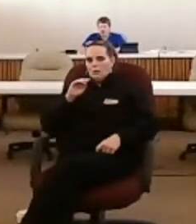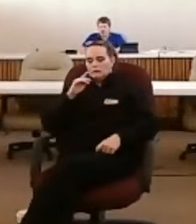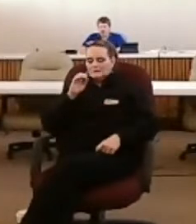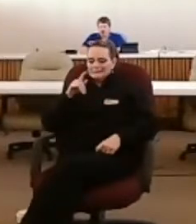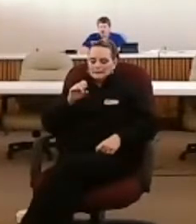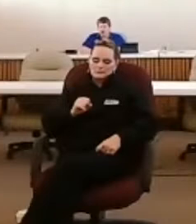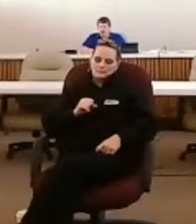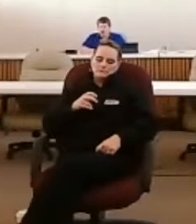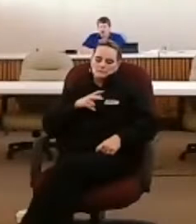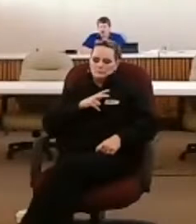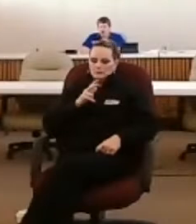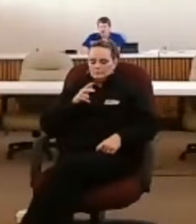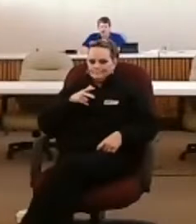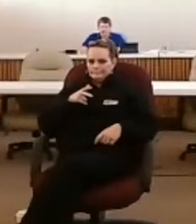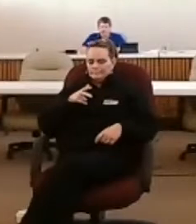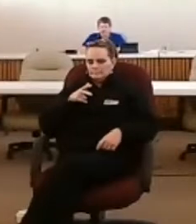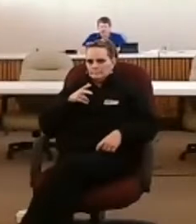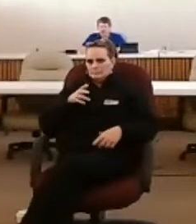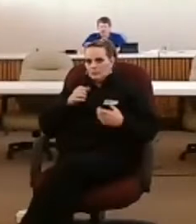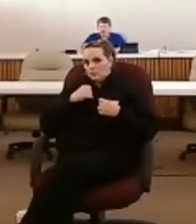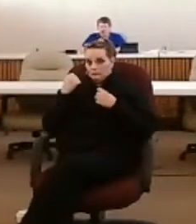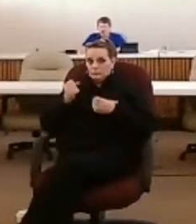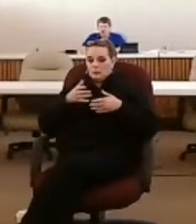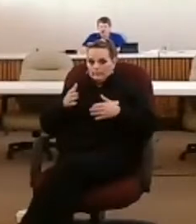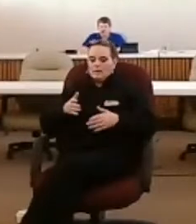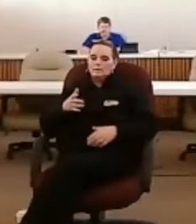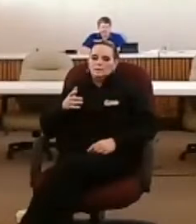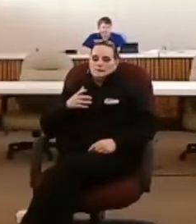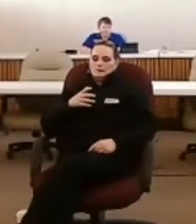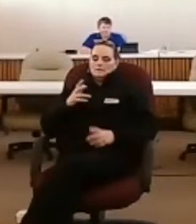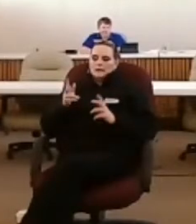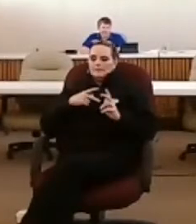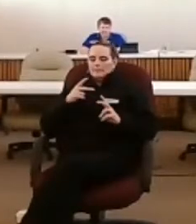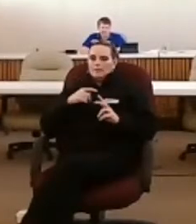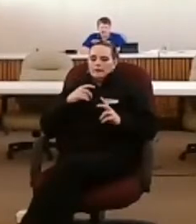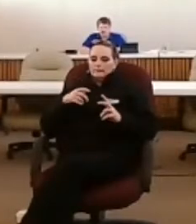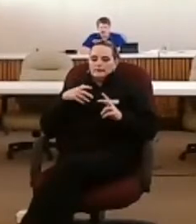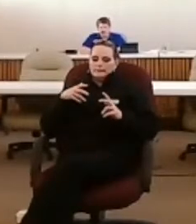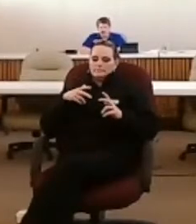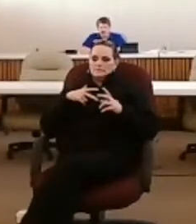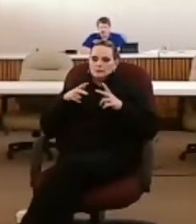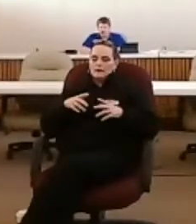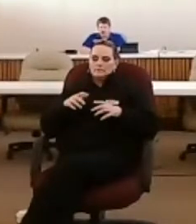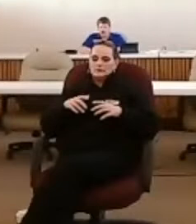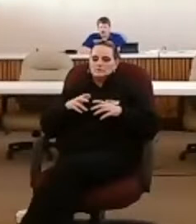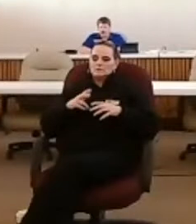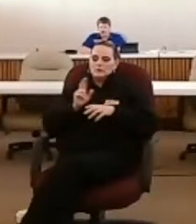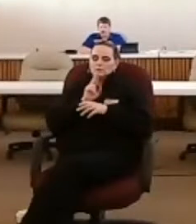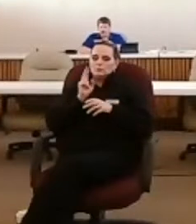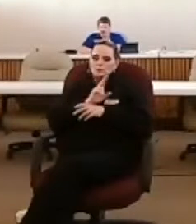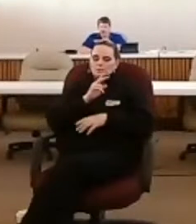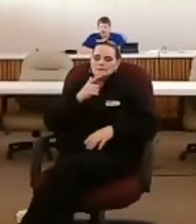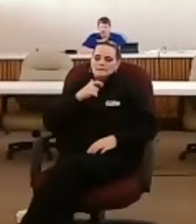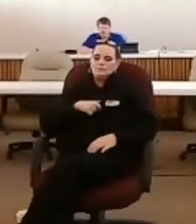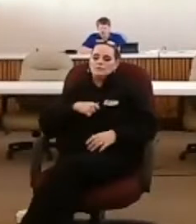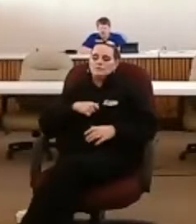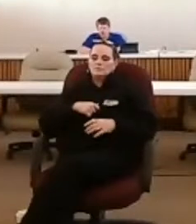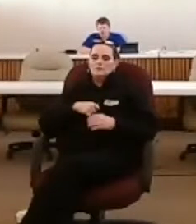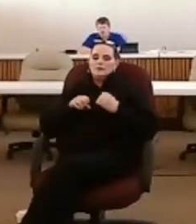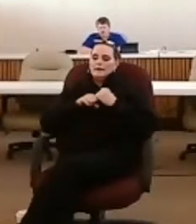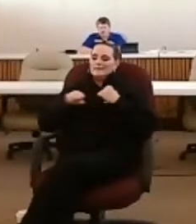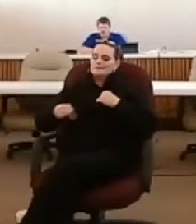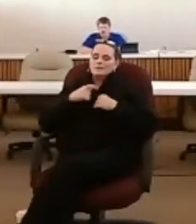basically people effectively extending their driveways out into the cul-de-sacs. Using the cul-de-sac as an extension of their